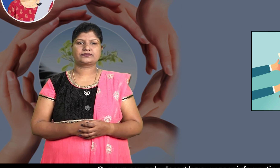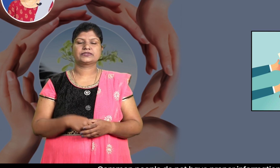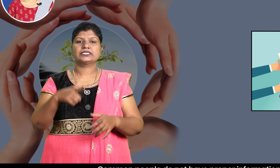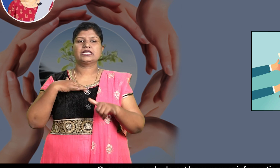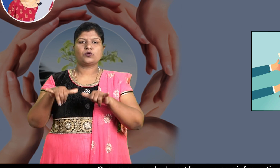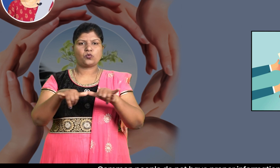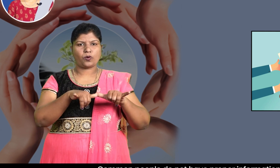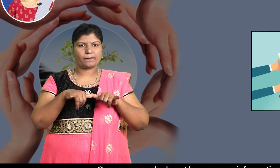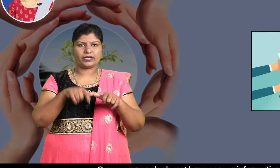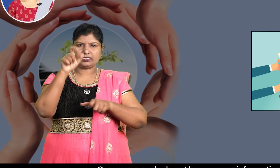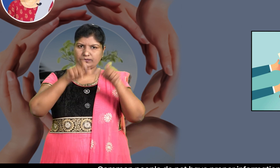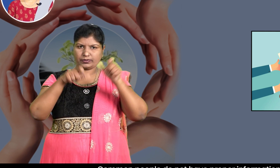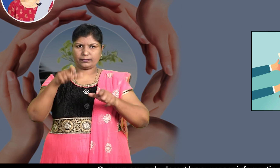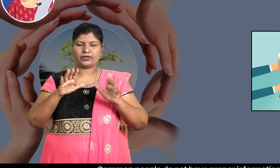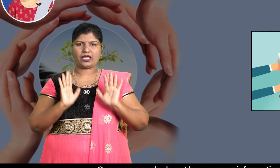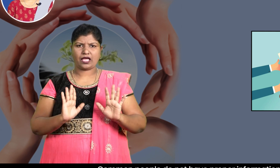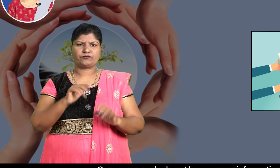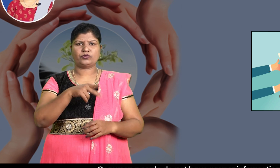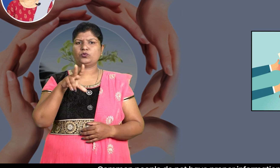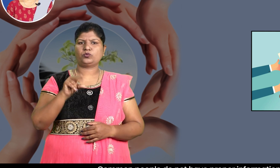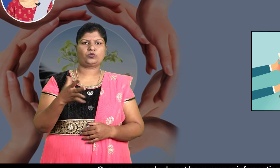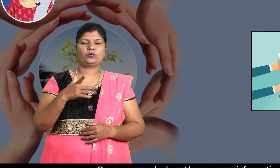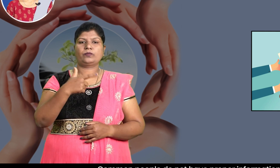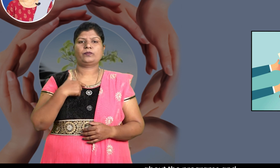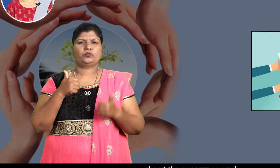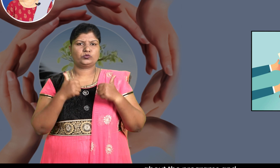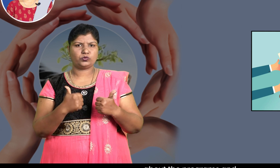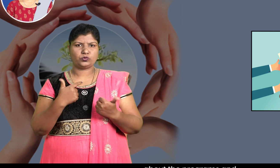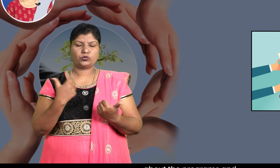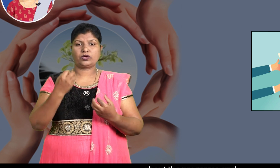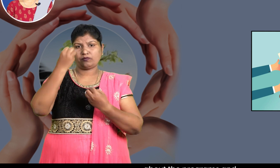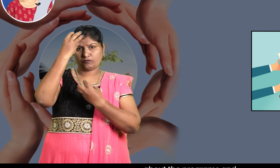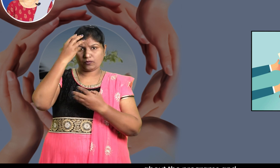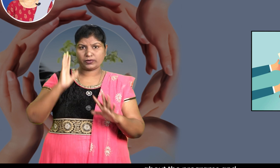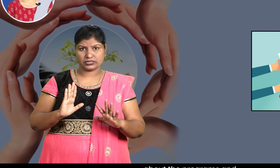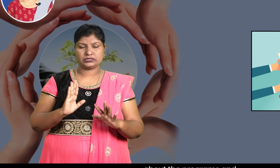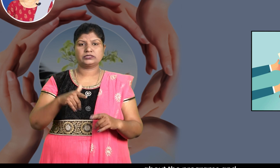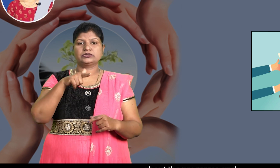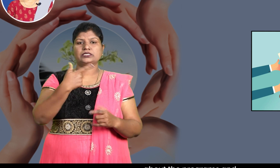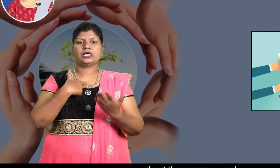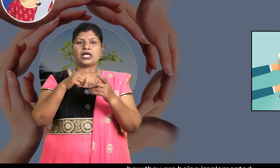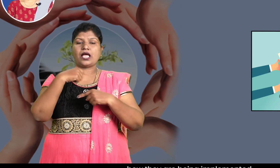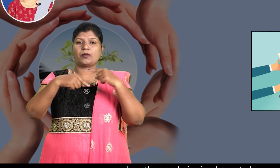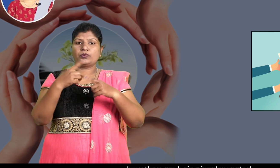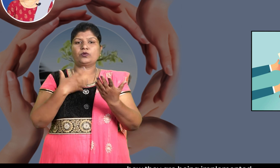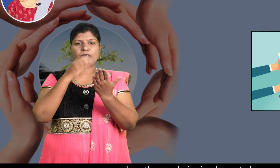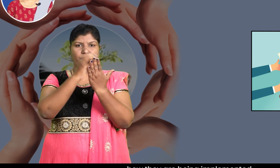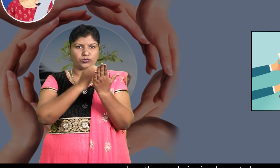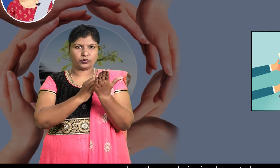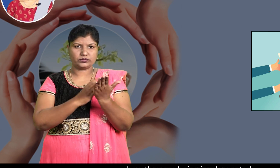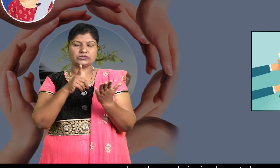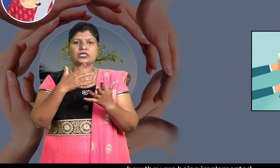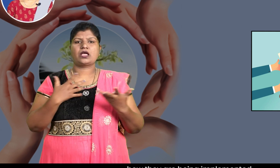Common people do not have proper information about the programs and how they are